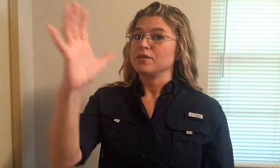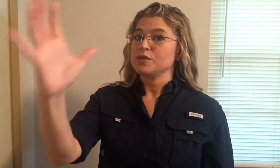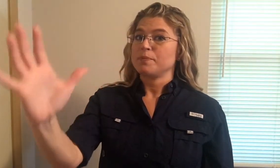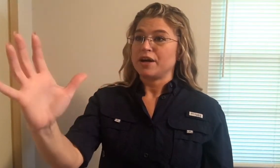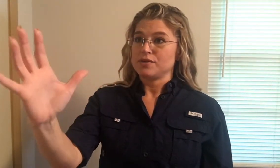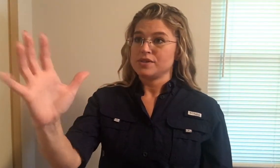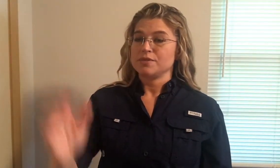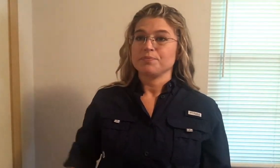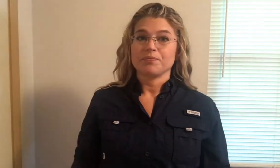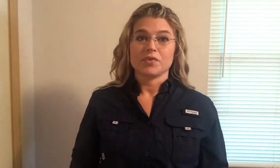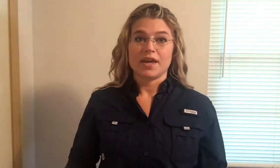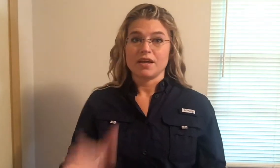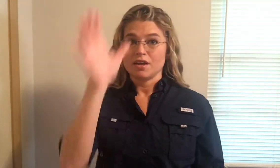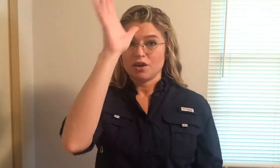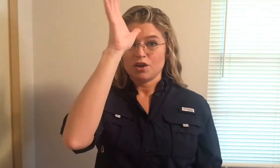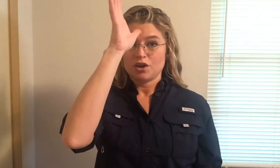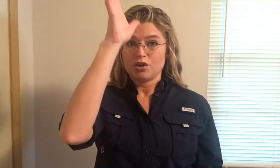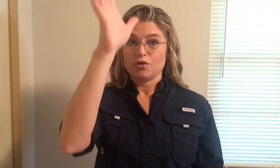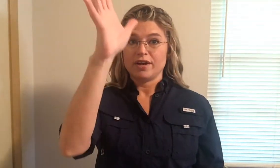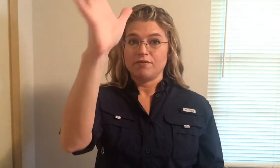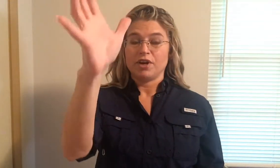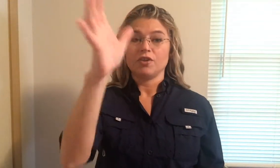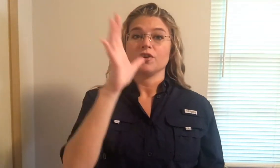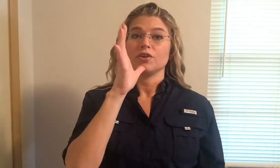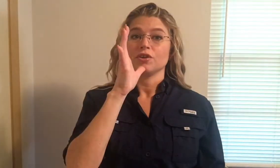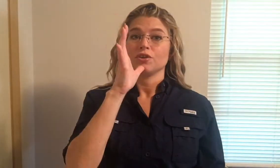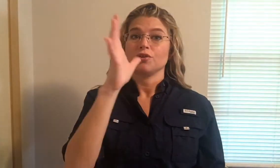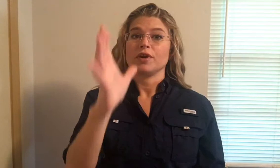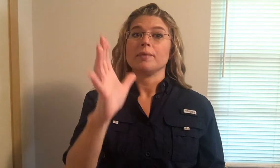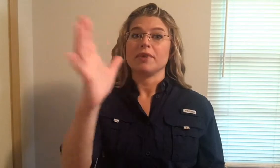bounce, bounce. Okay, grandfather, grandmother.